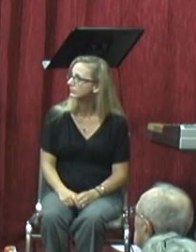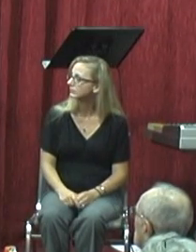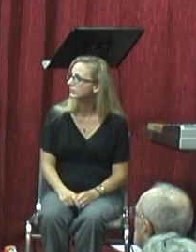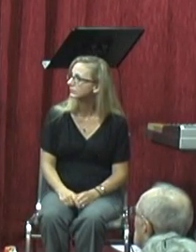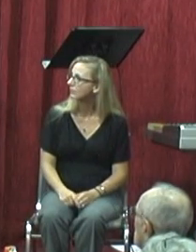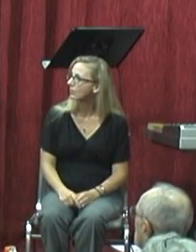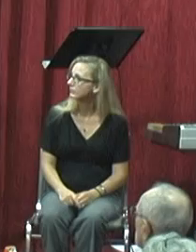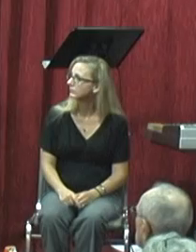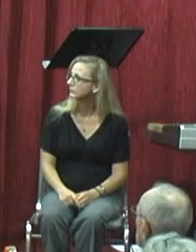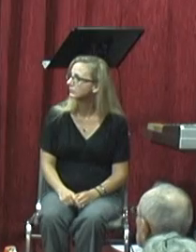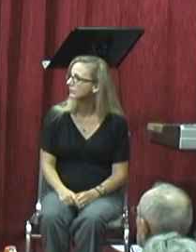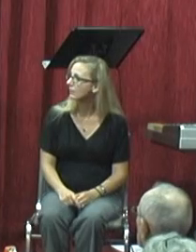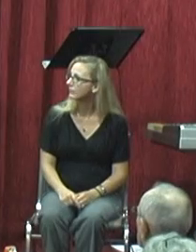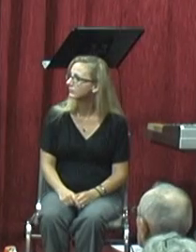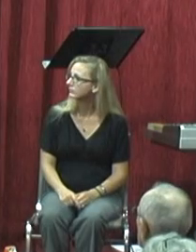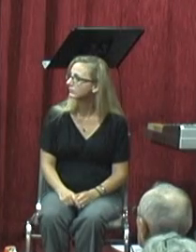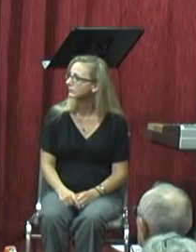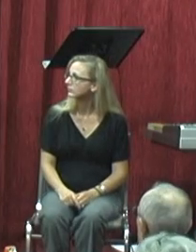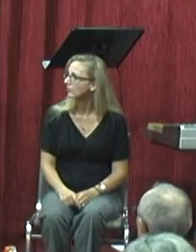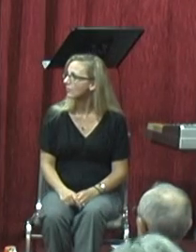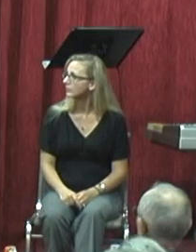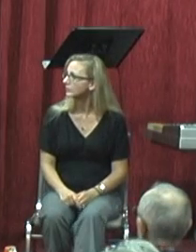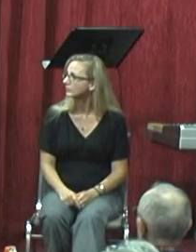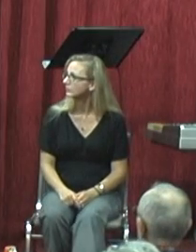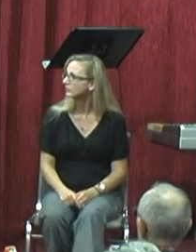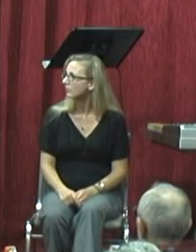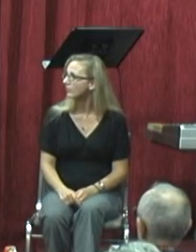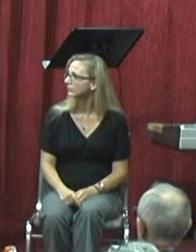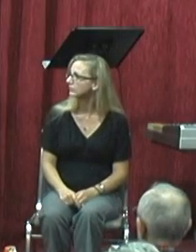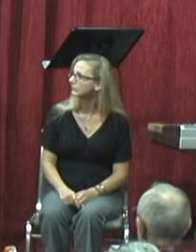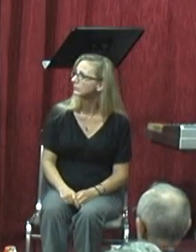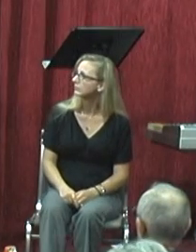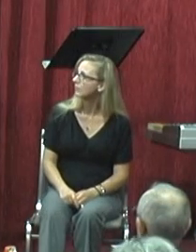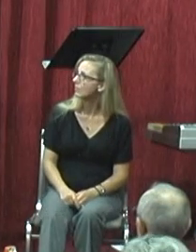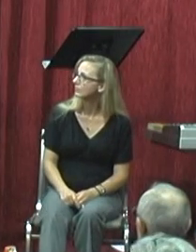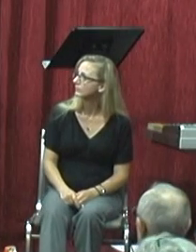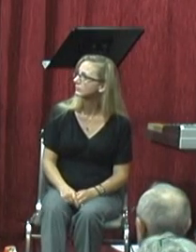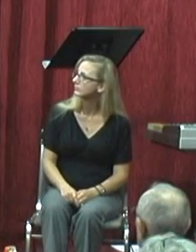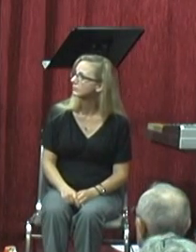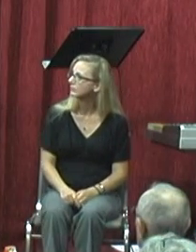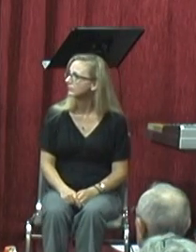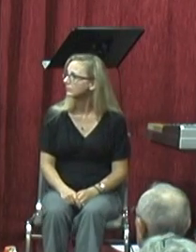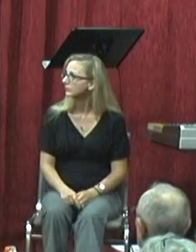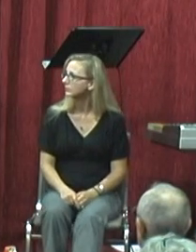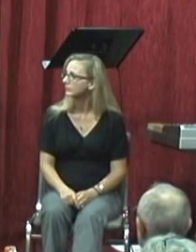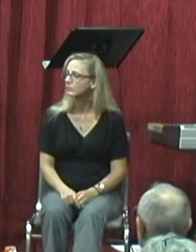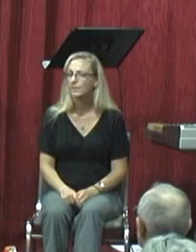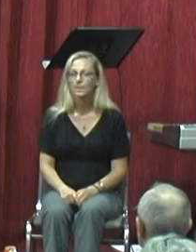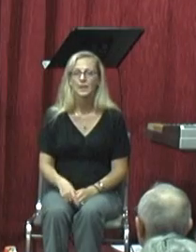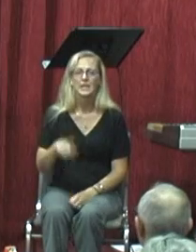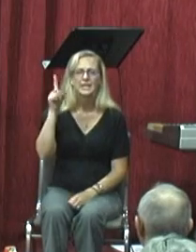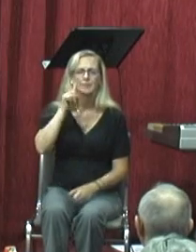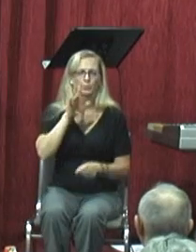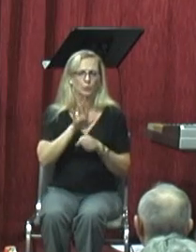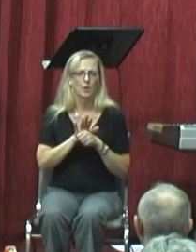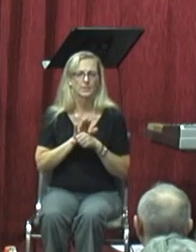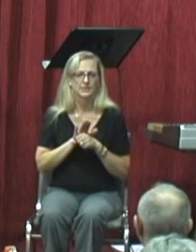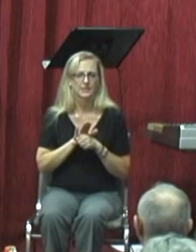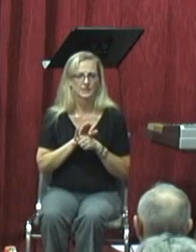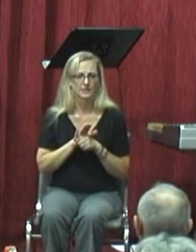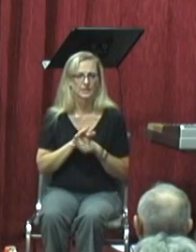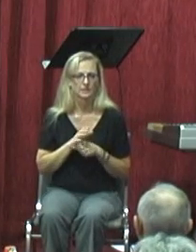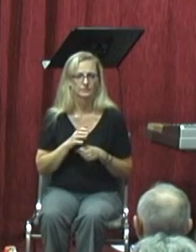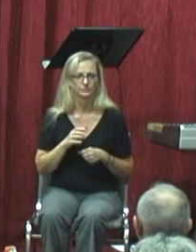or my disciples. He promises that we, his Kohanim, will bear fruit.